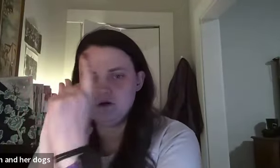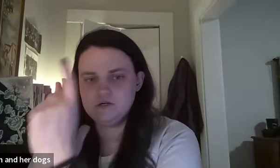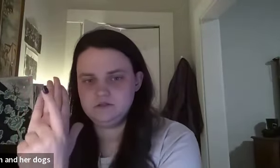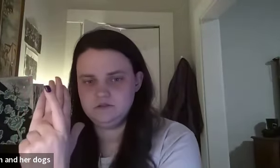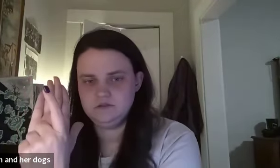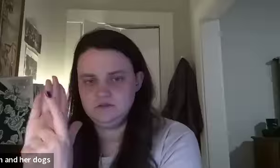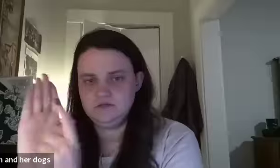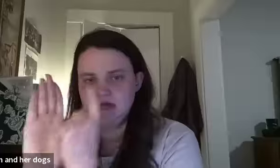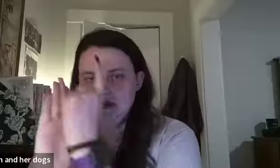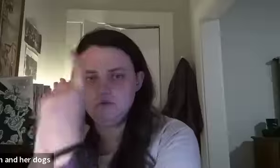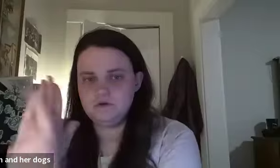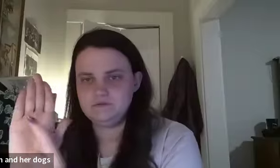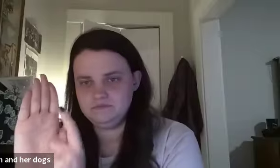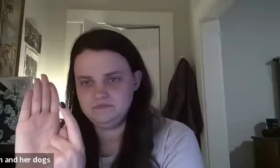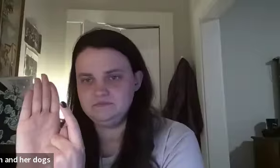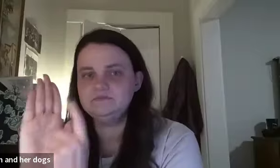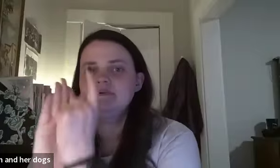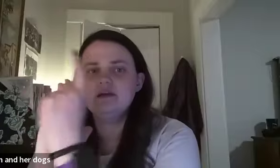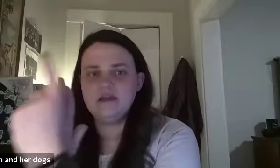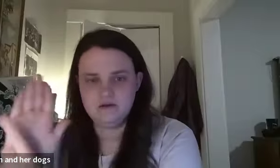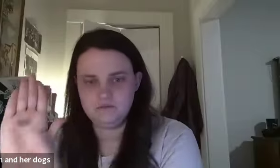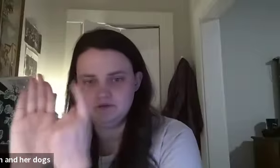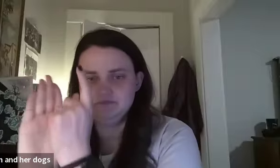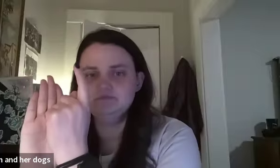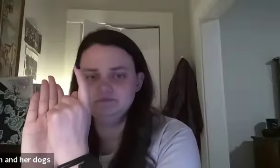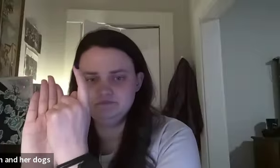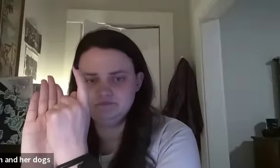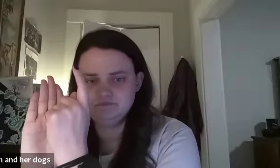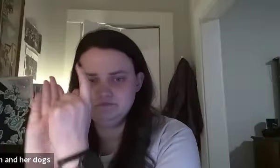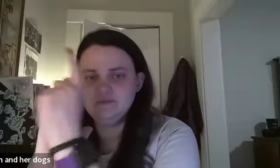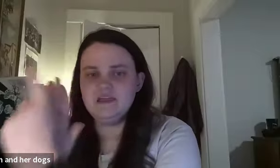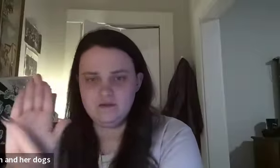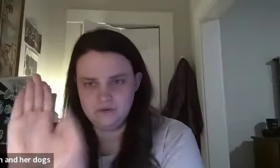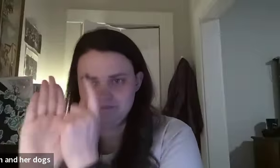Hour, hour, hour, hour.